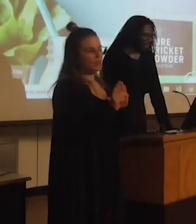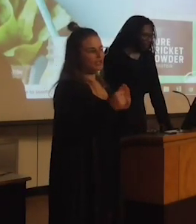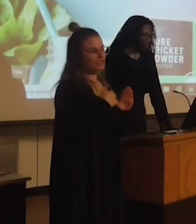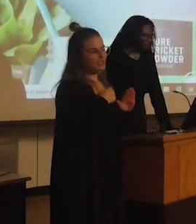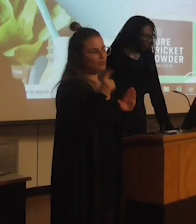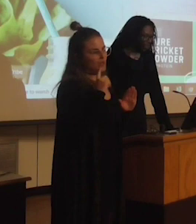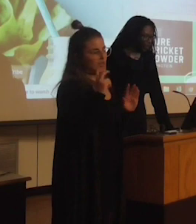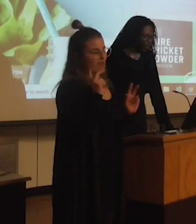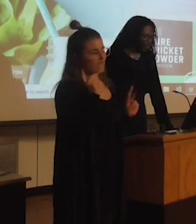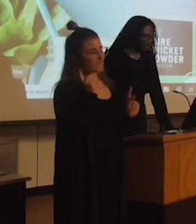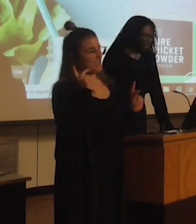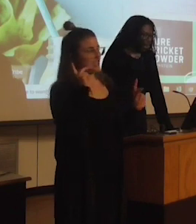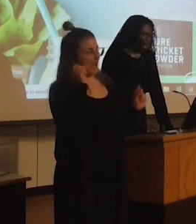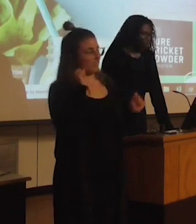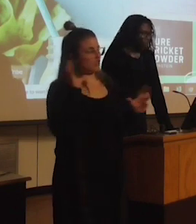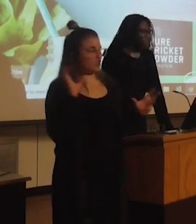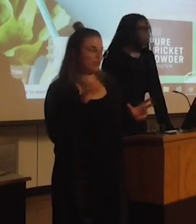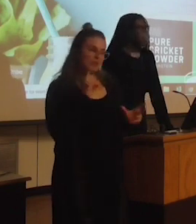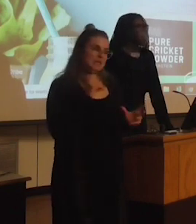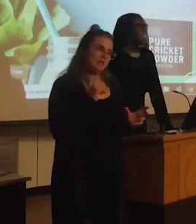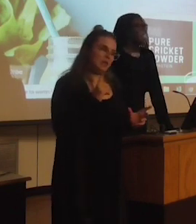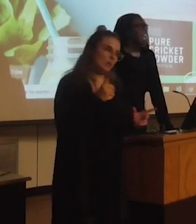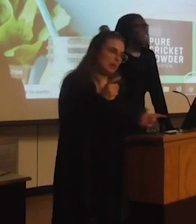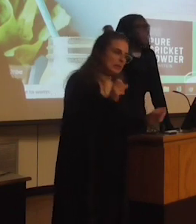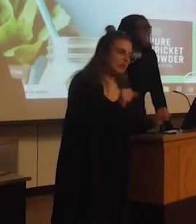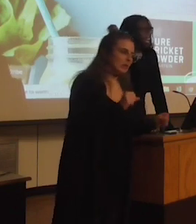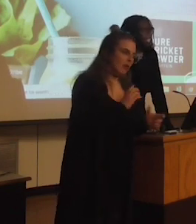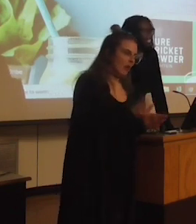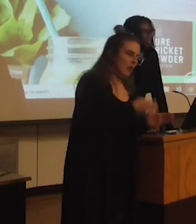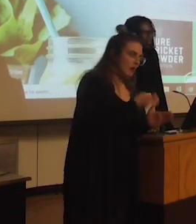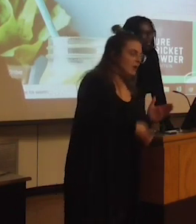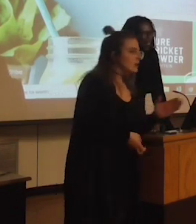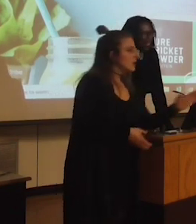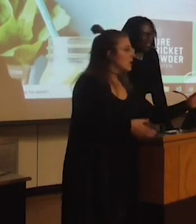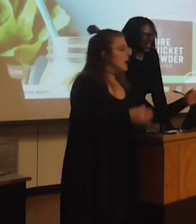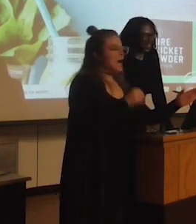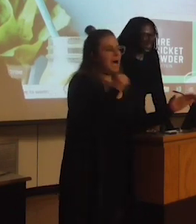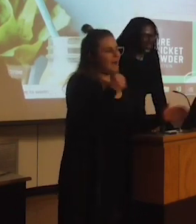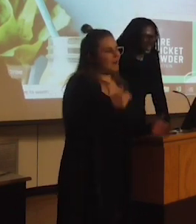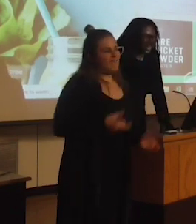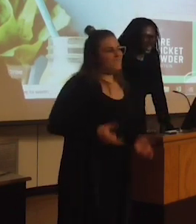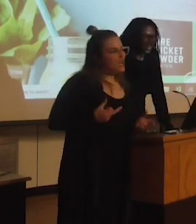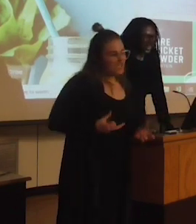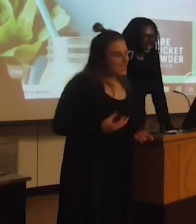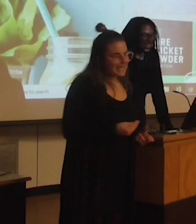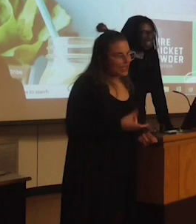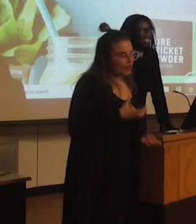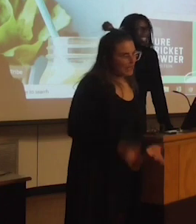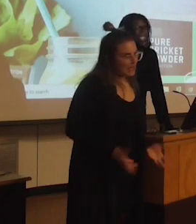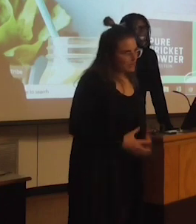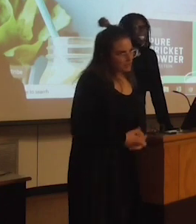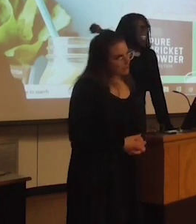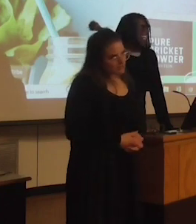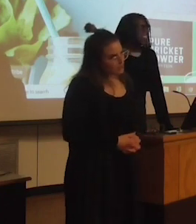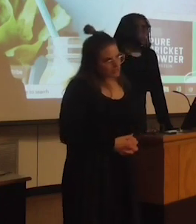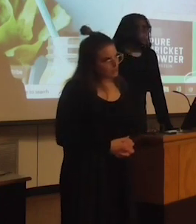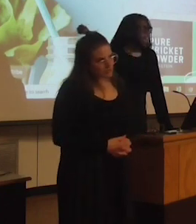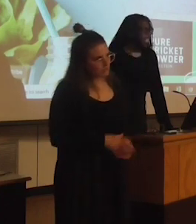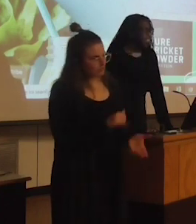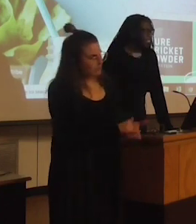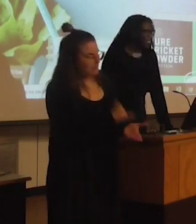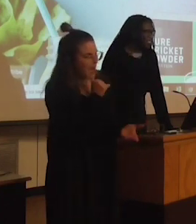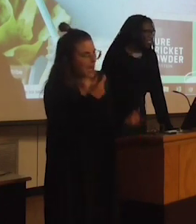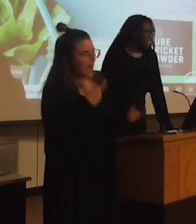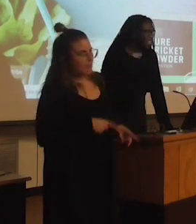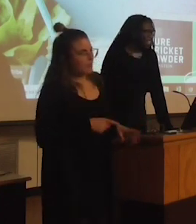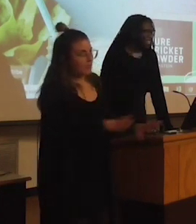really philosophical really quickly. First of all, I'm not fucking eating crickets. Like, under the